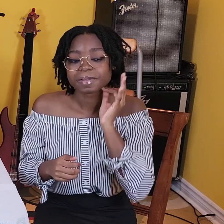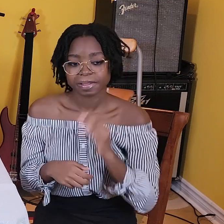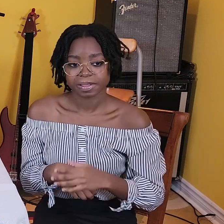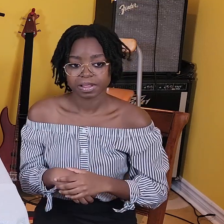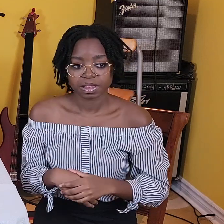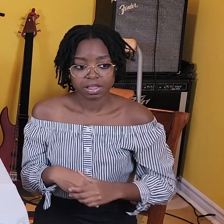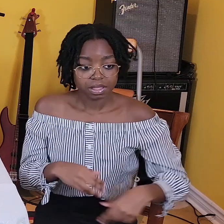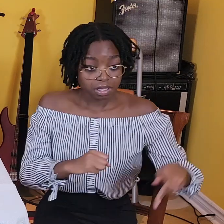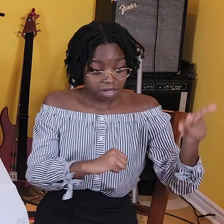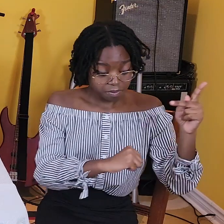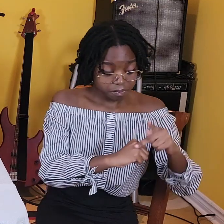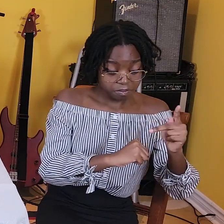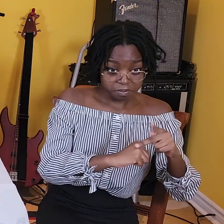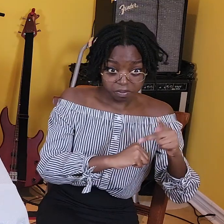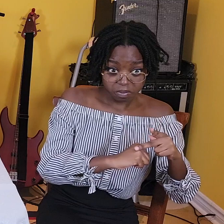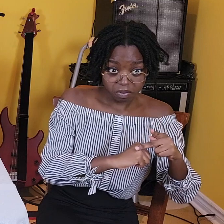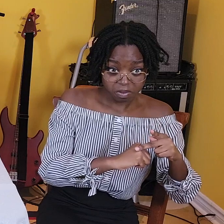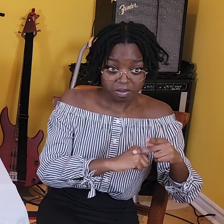followed him